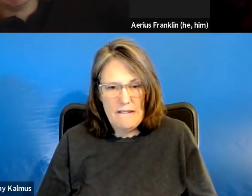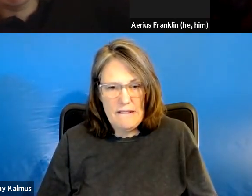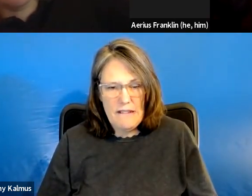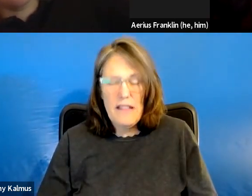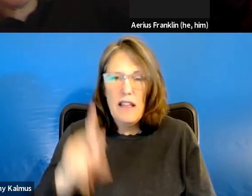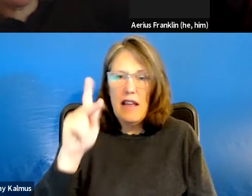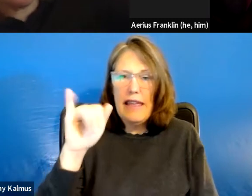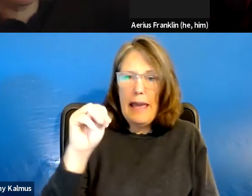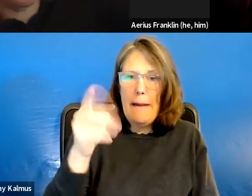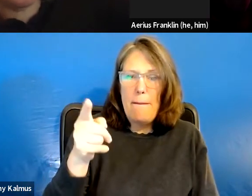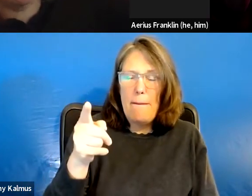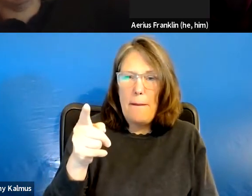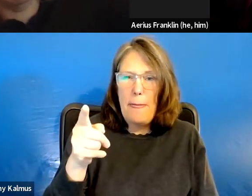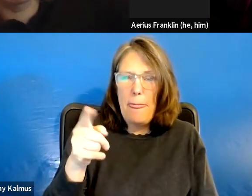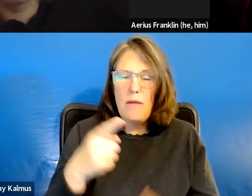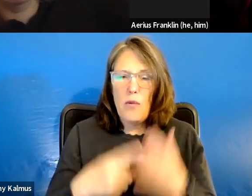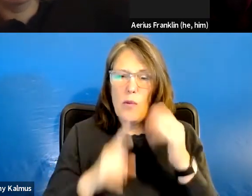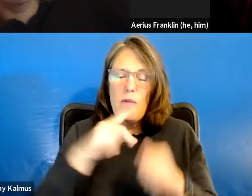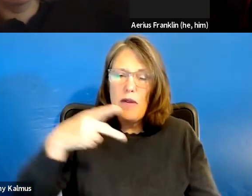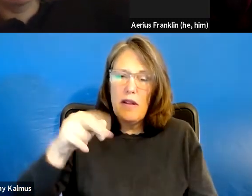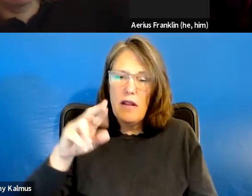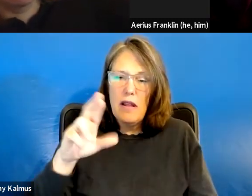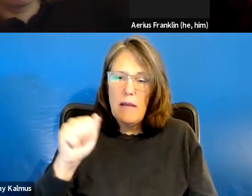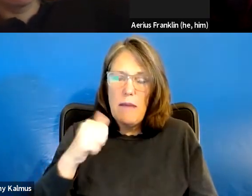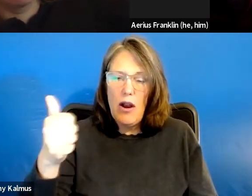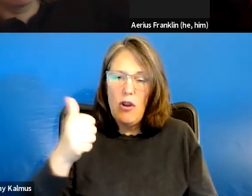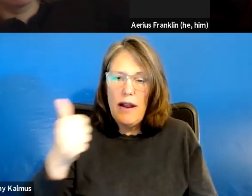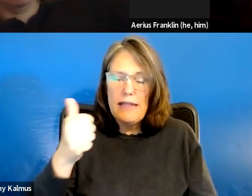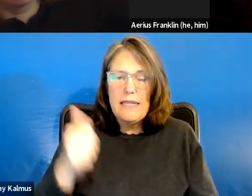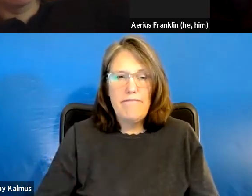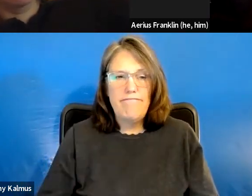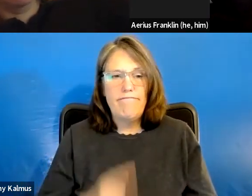Kimberly, That is paratransit. correct.